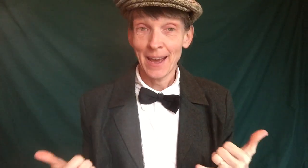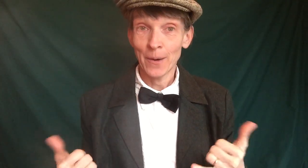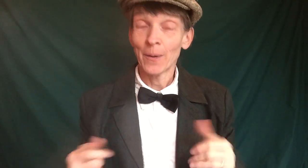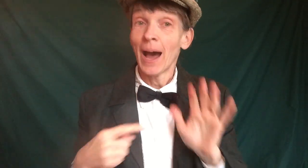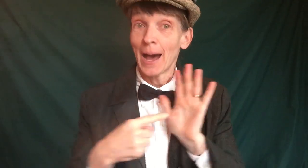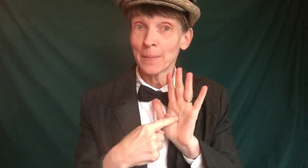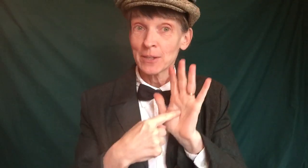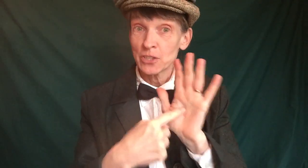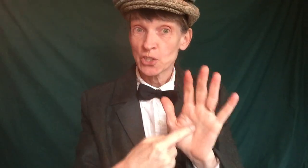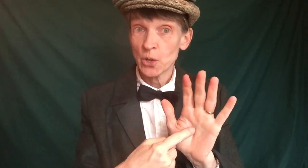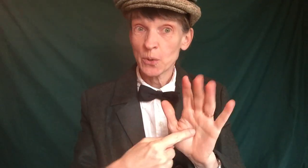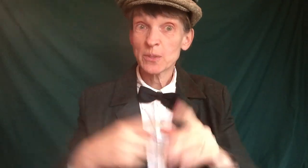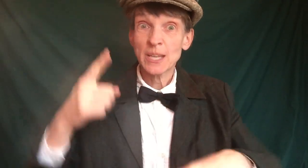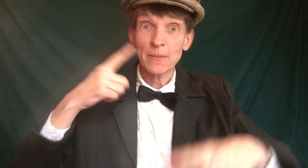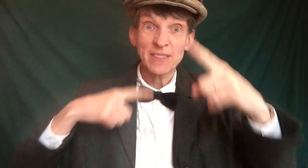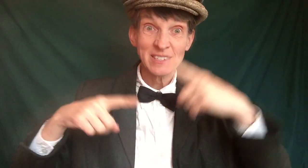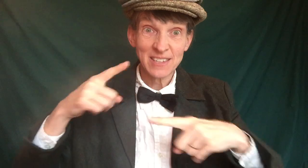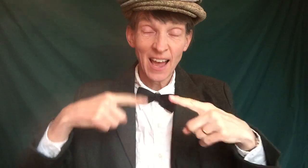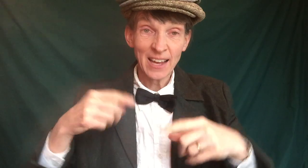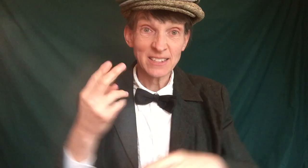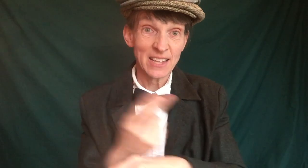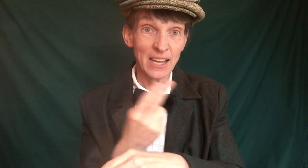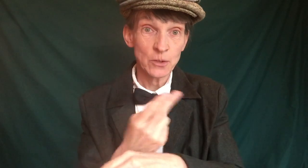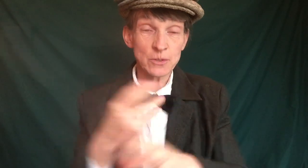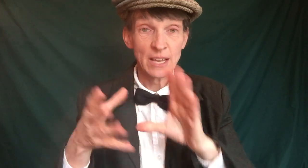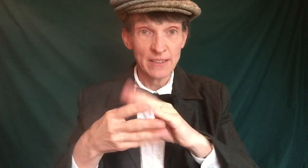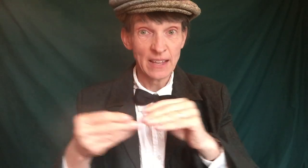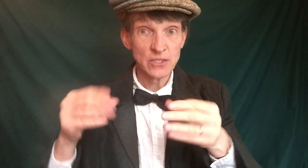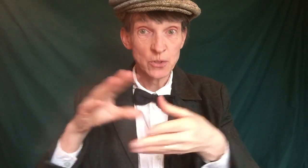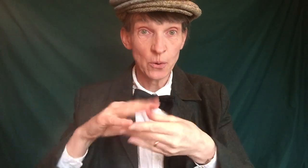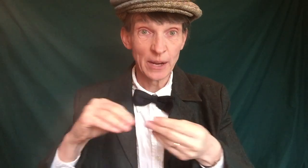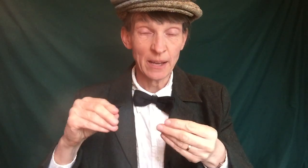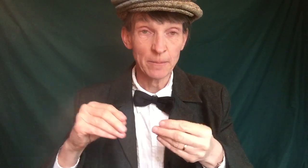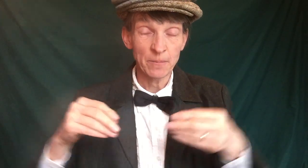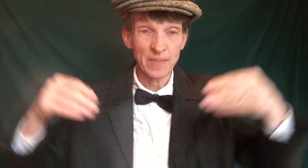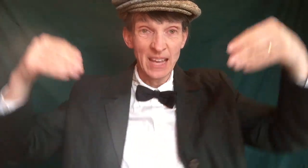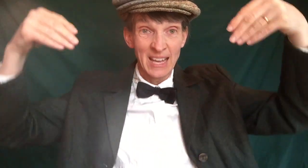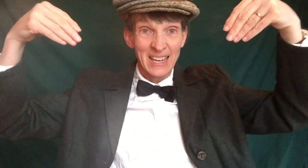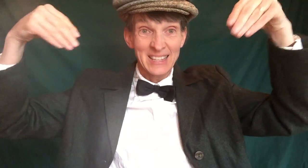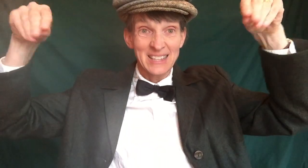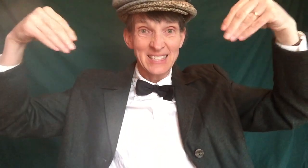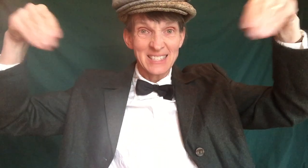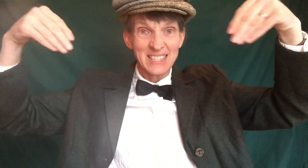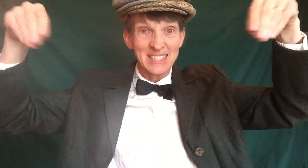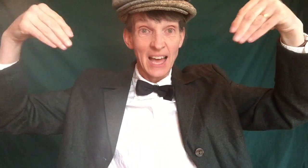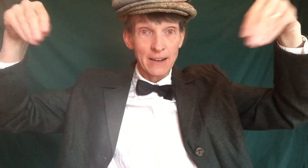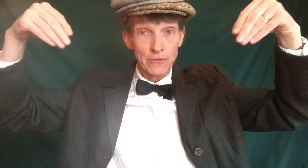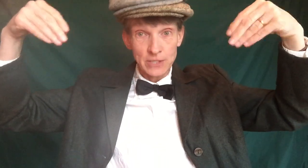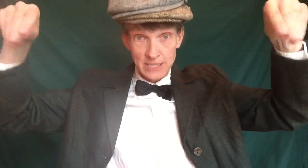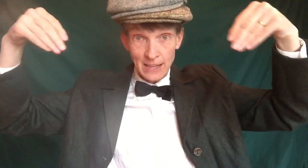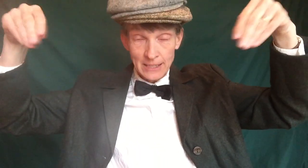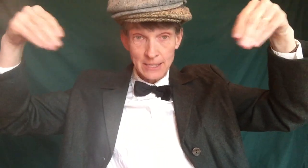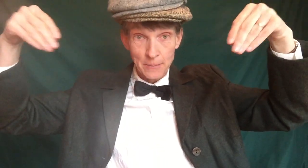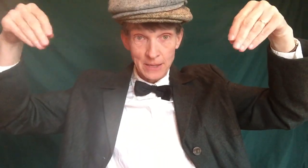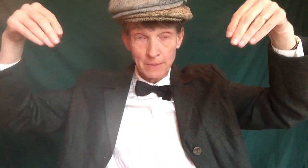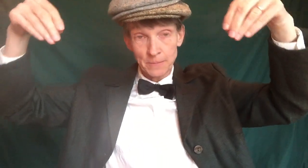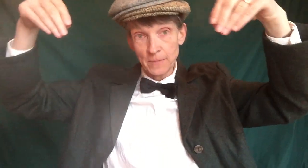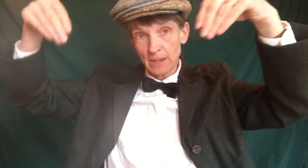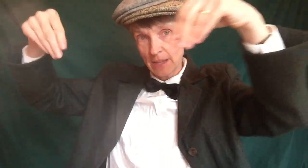Now, I'm going to show you some of the signs that I used in that story. This is the sign for selling something, like